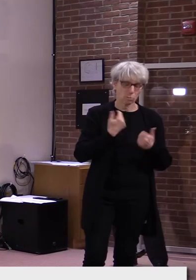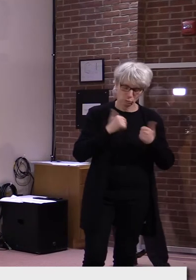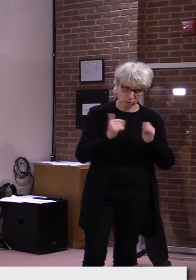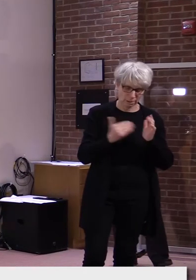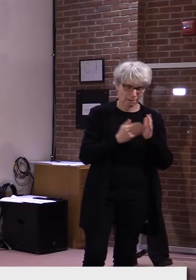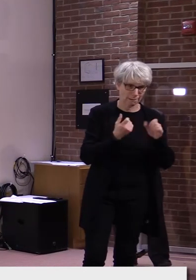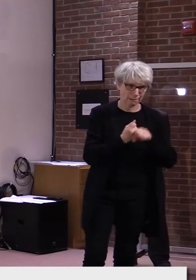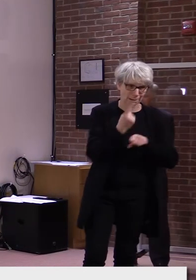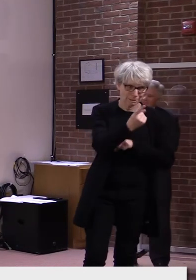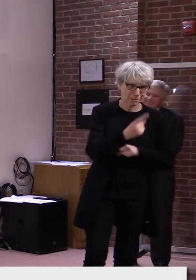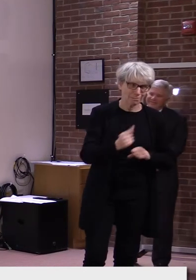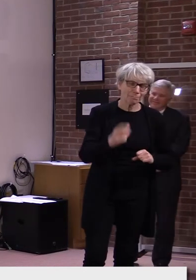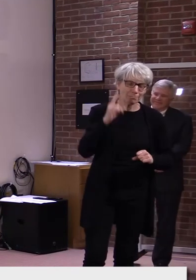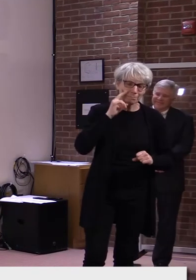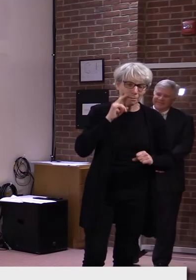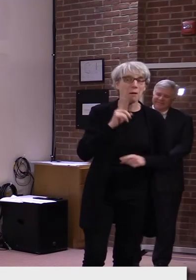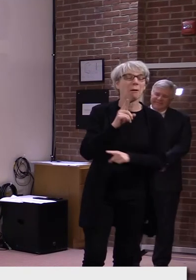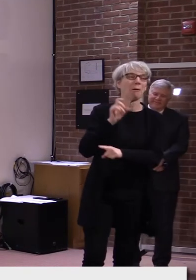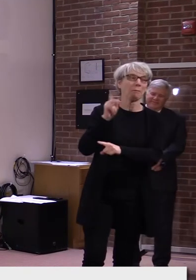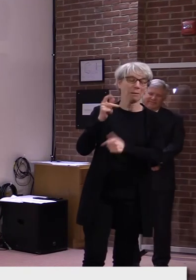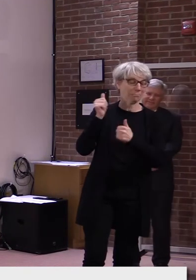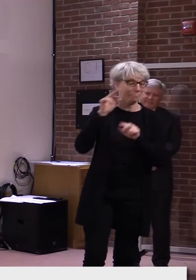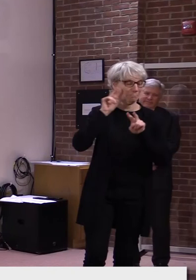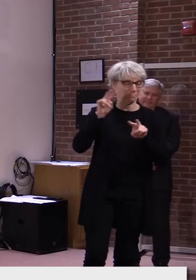I'll take the challenge. Thanks very much.